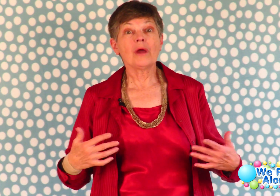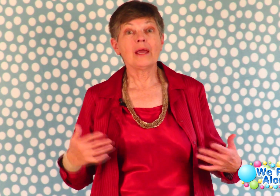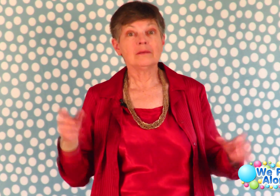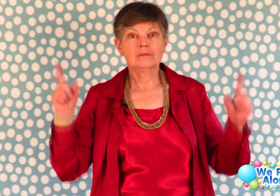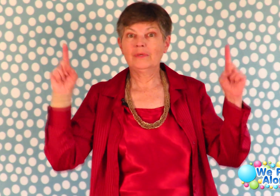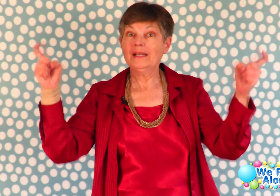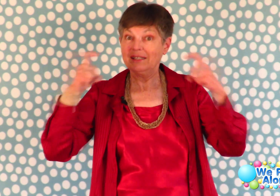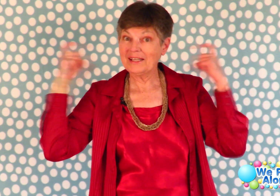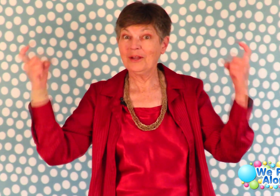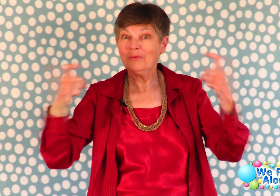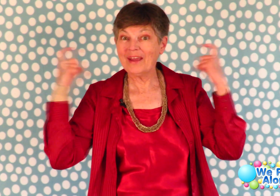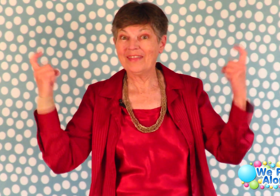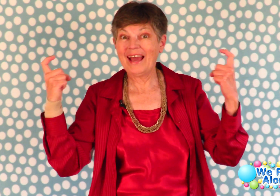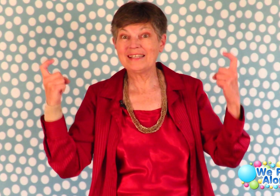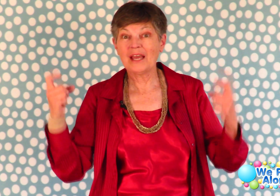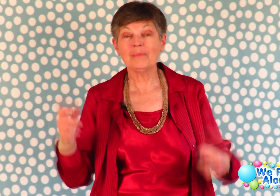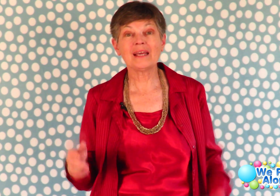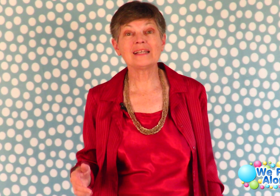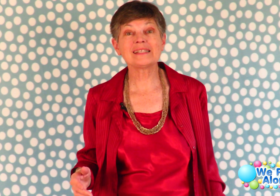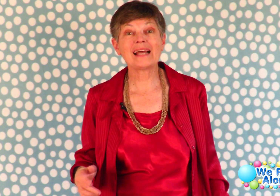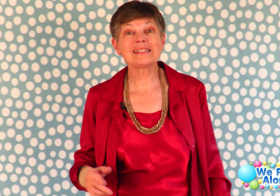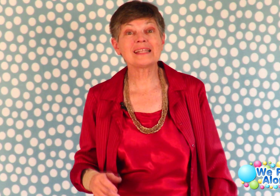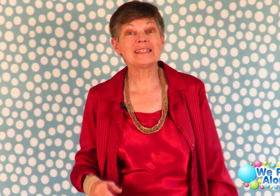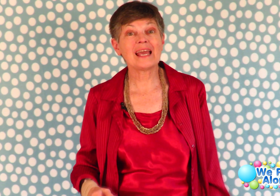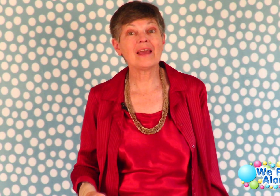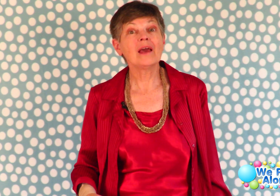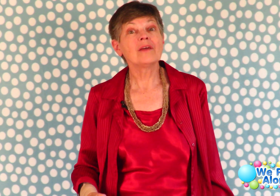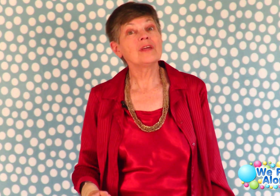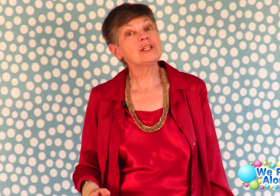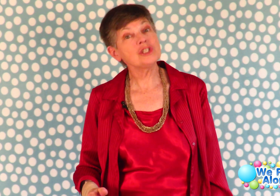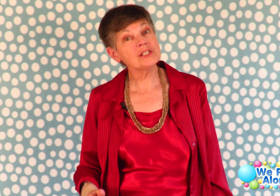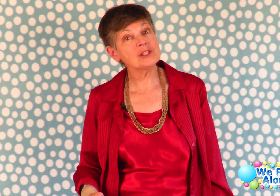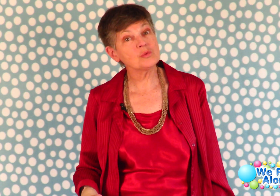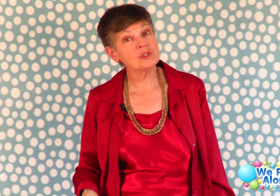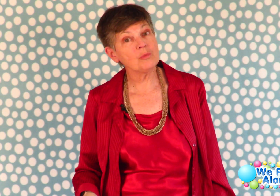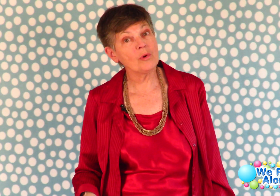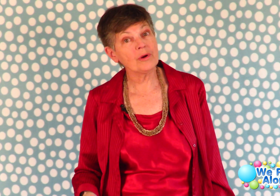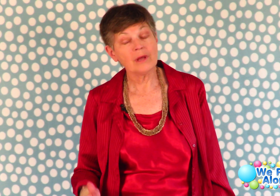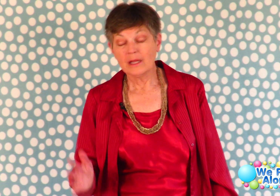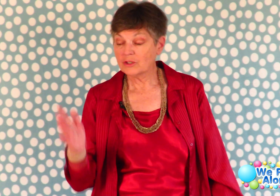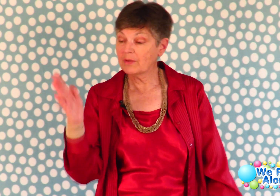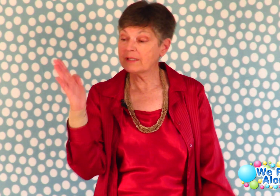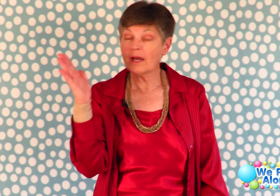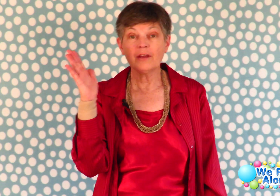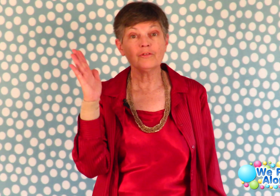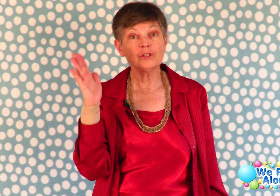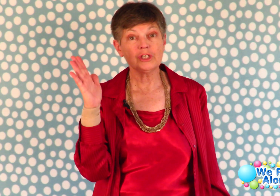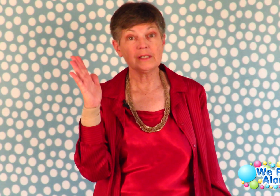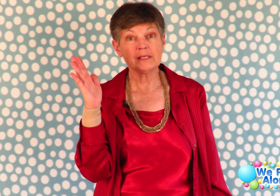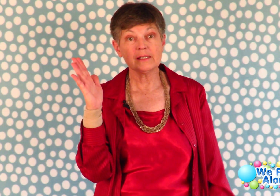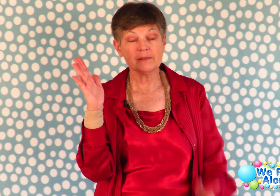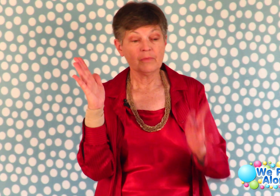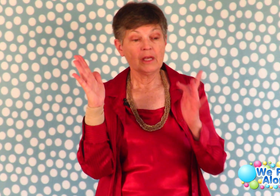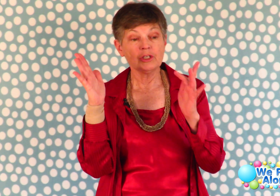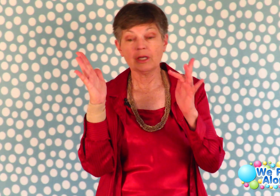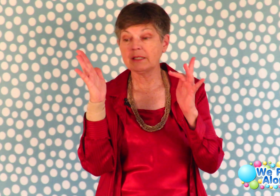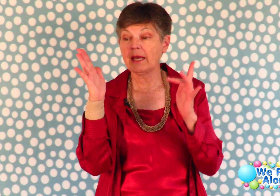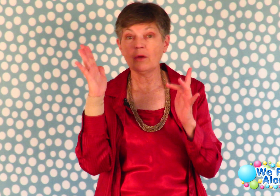celebrate that day because that's the day that Jesus was born. So the sign for Jesus is you're going to take